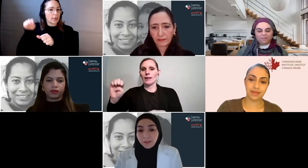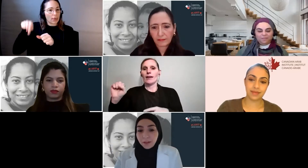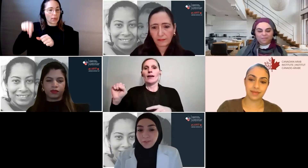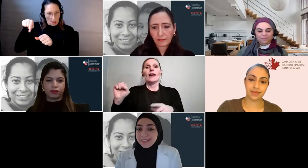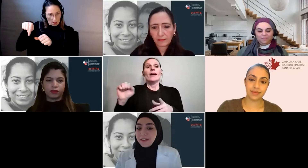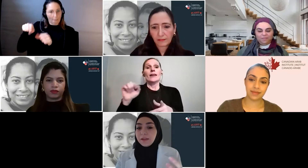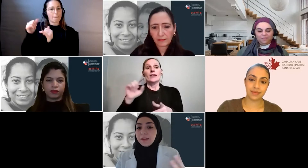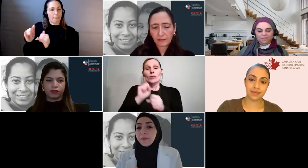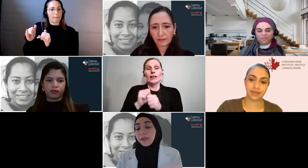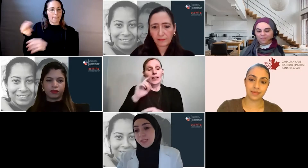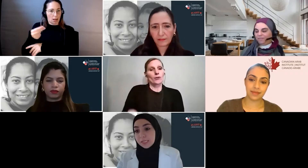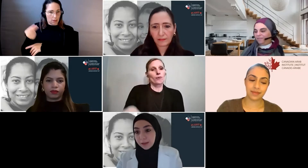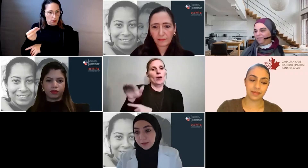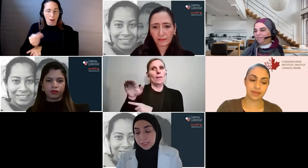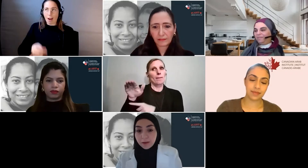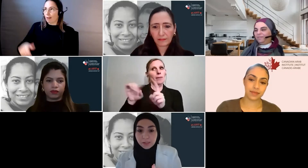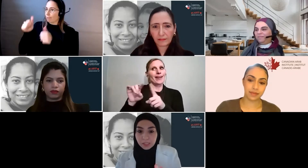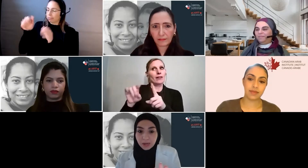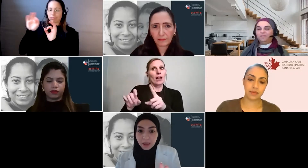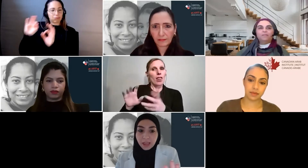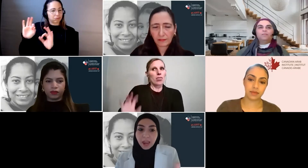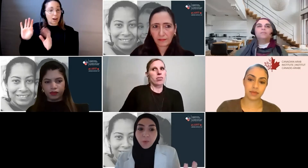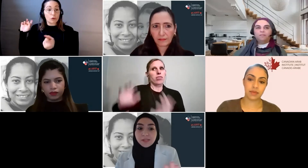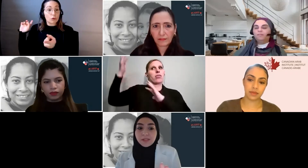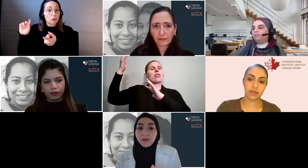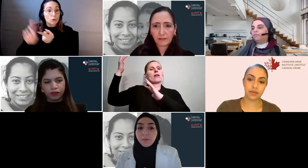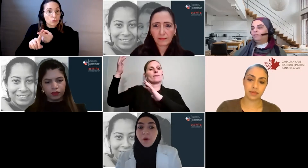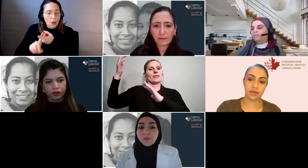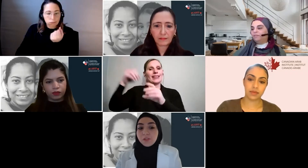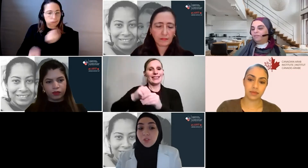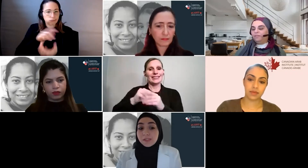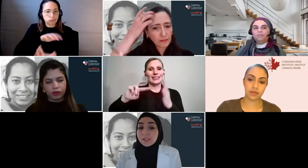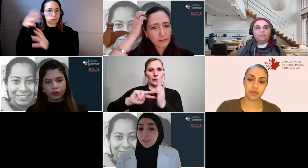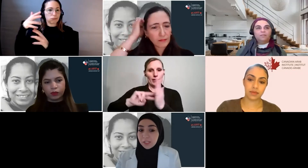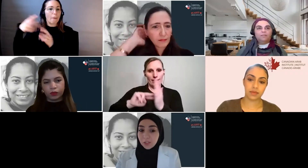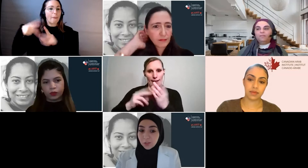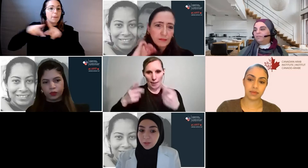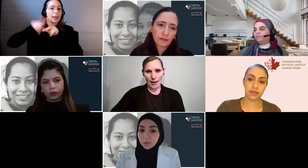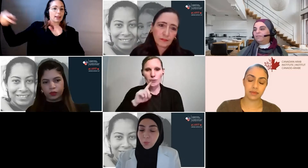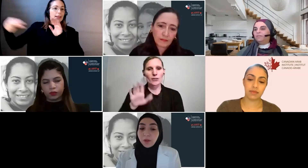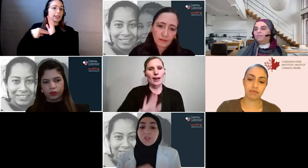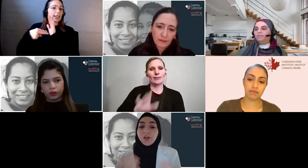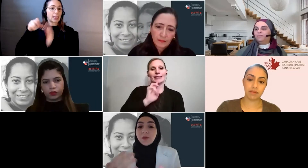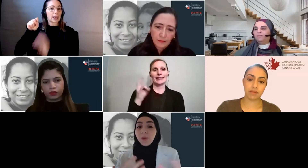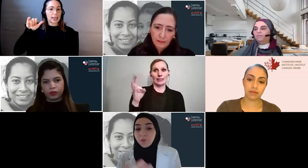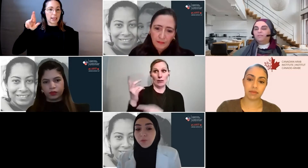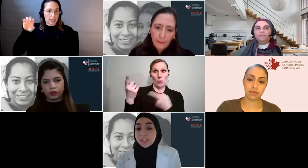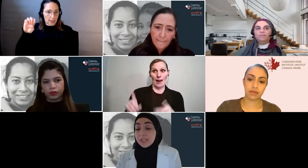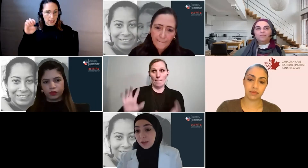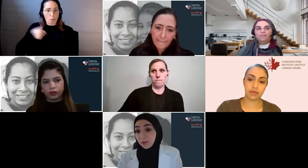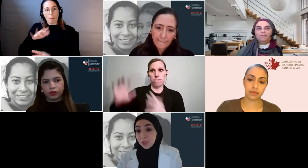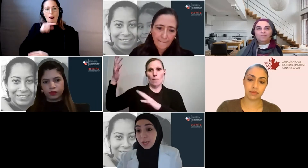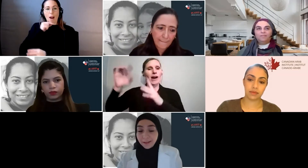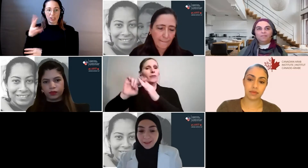bit lovely till the crisis hit in Syria. I was about just 17 years old, starting my university